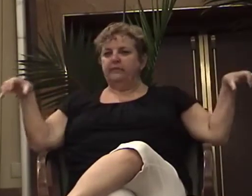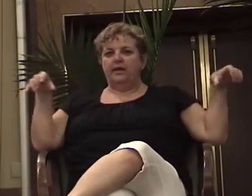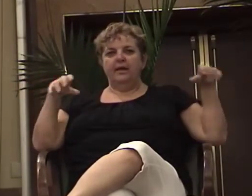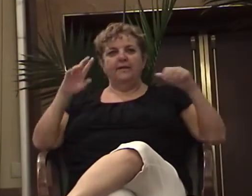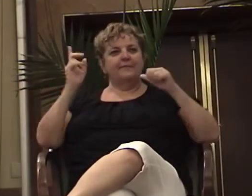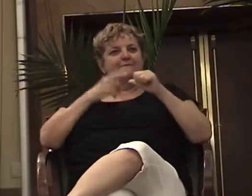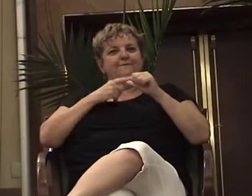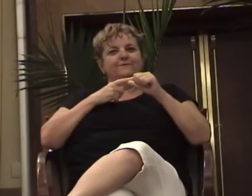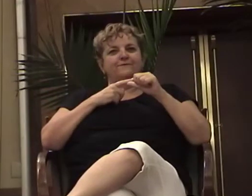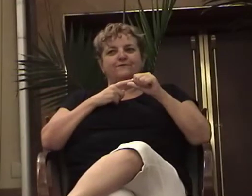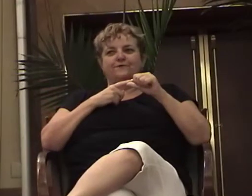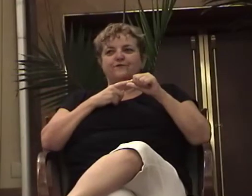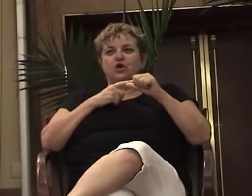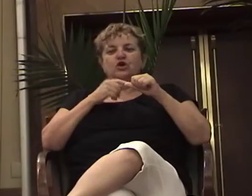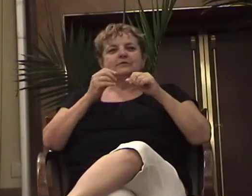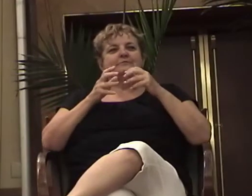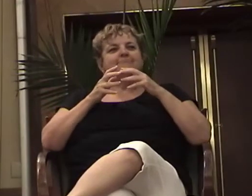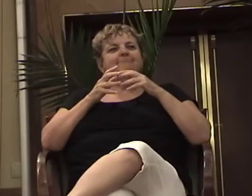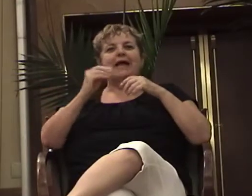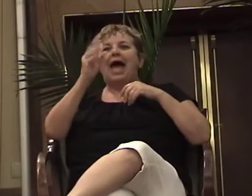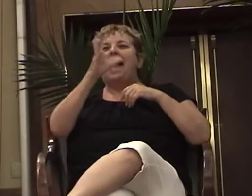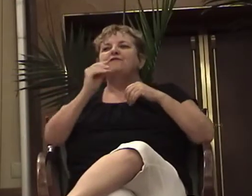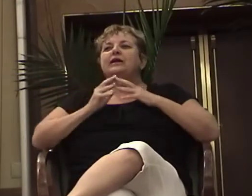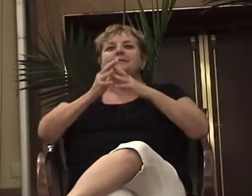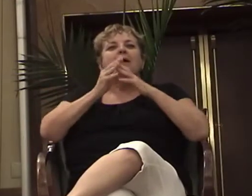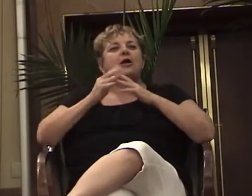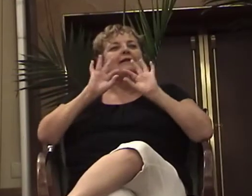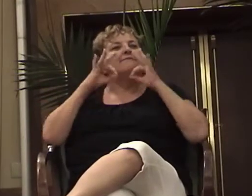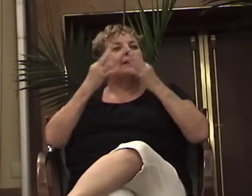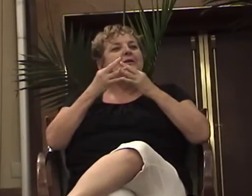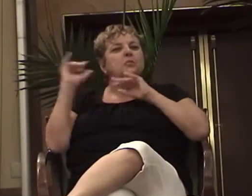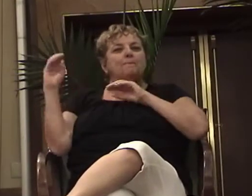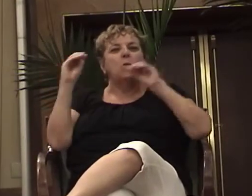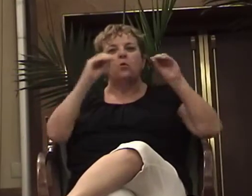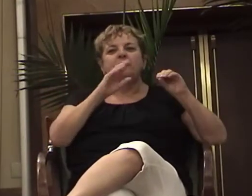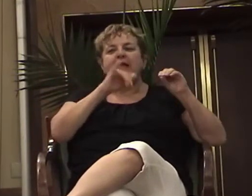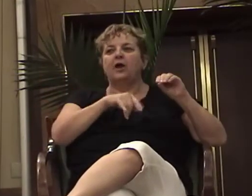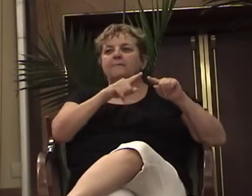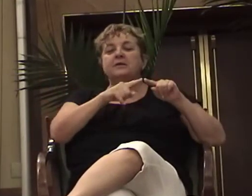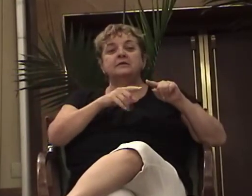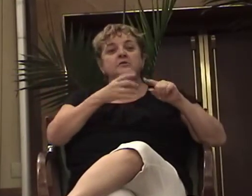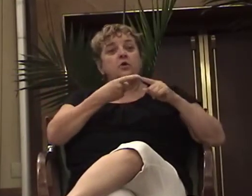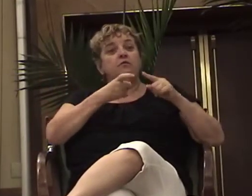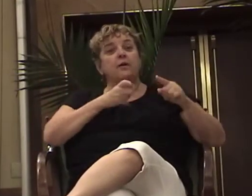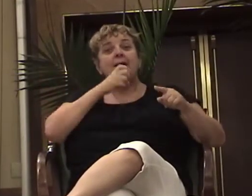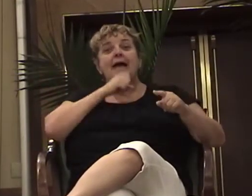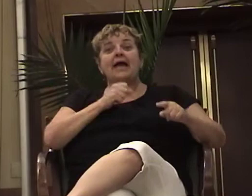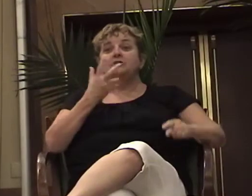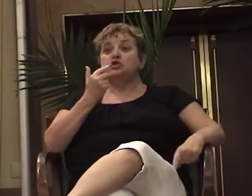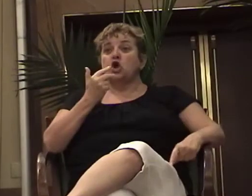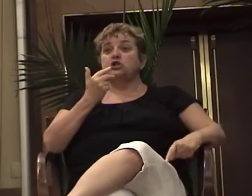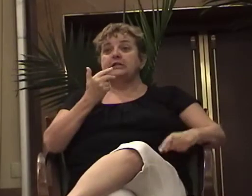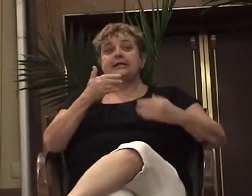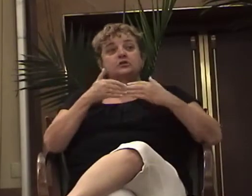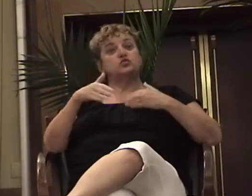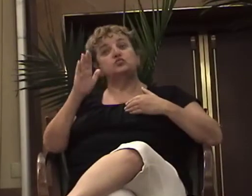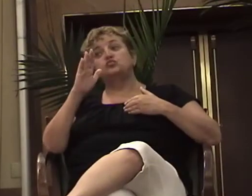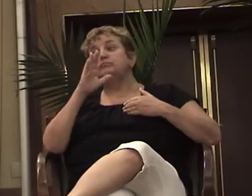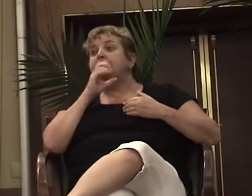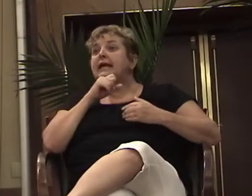African-American family to move in here, and so from the age of 13 to probably about 20, I wasn't even black no more. I